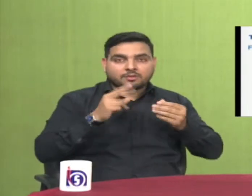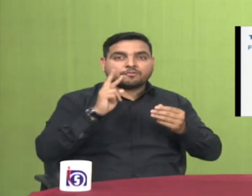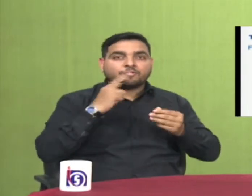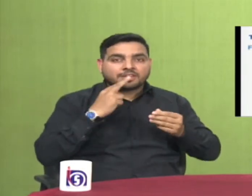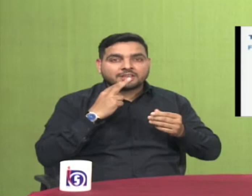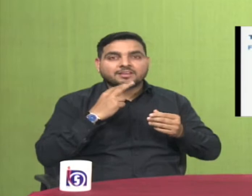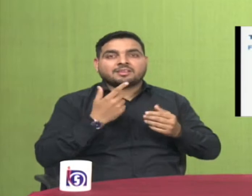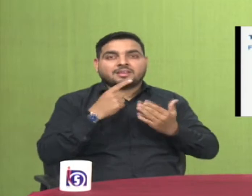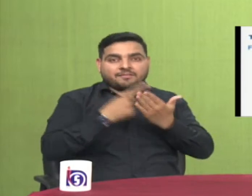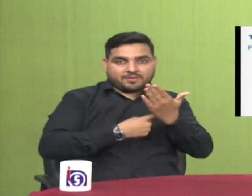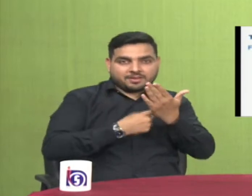be